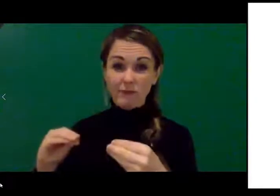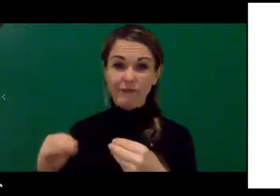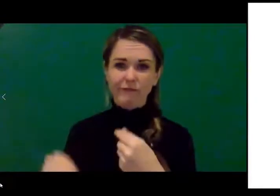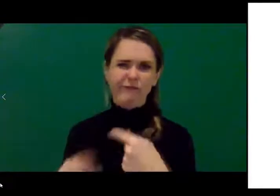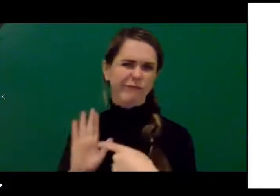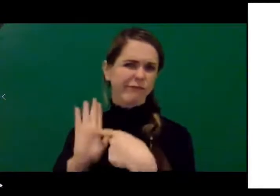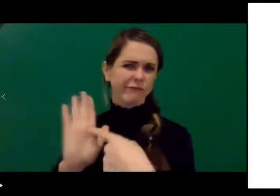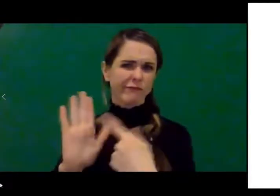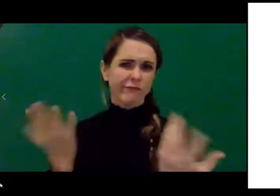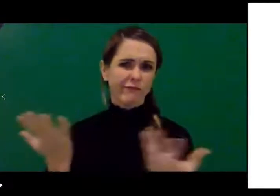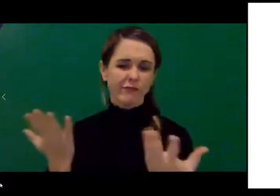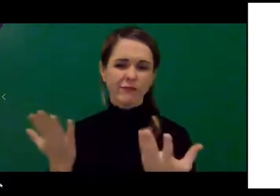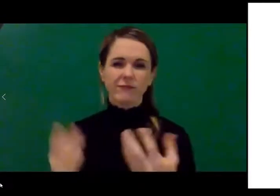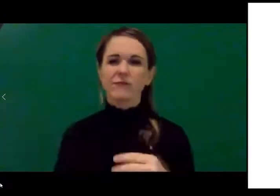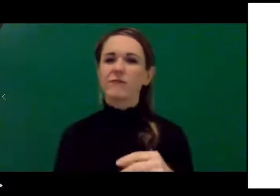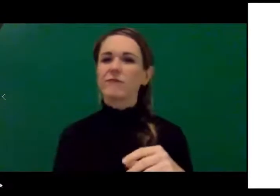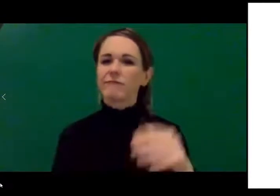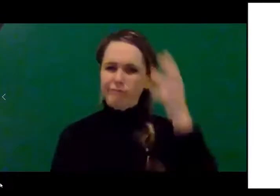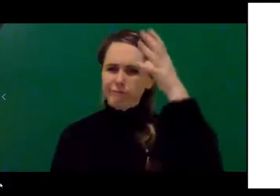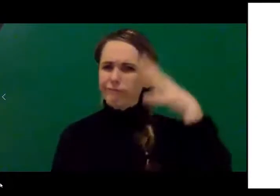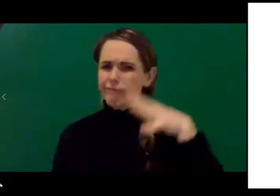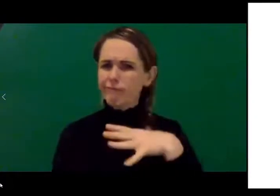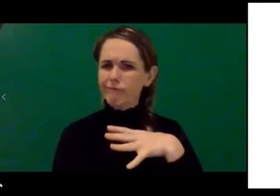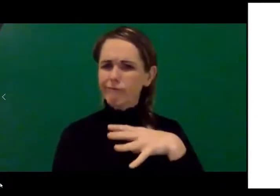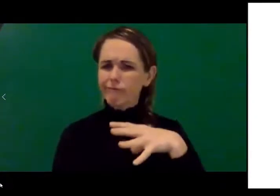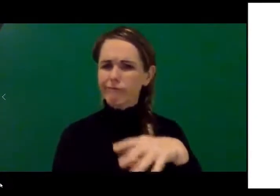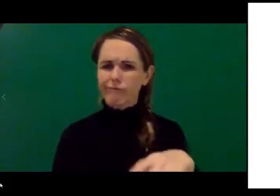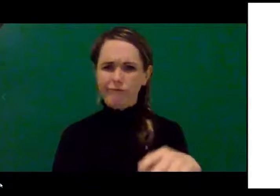It shows a man, he is in a store.